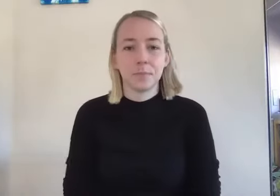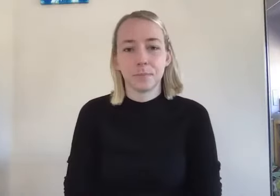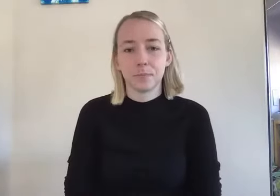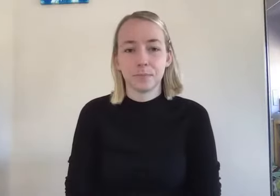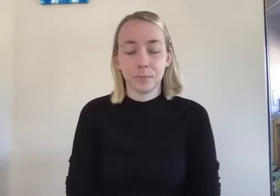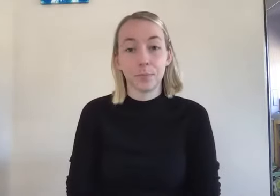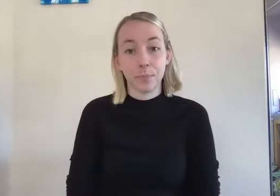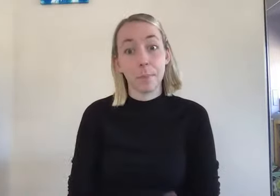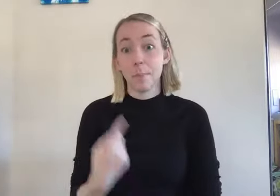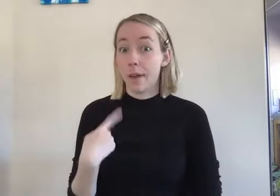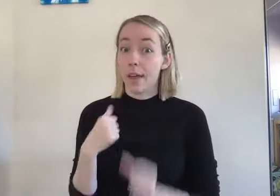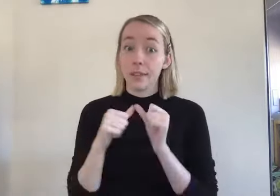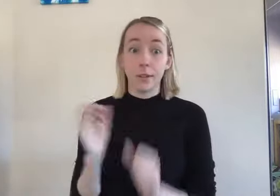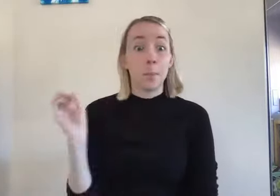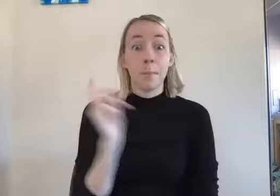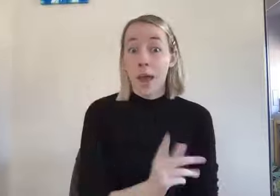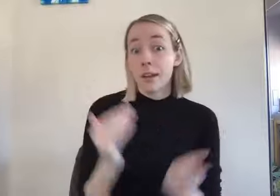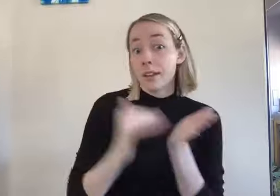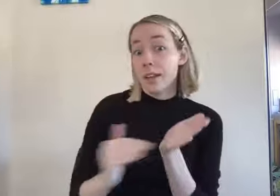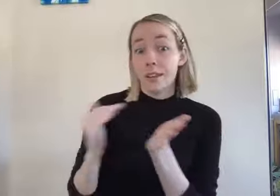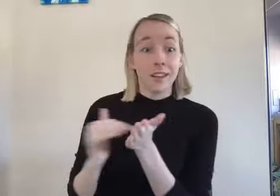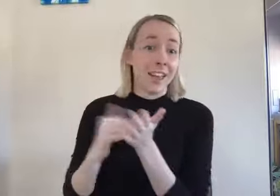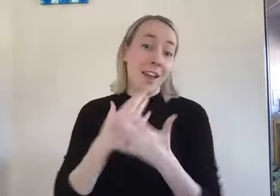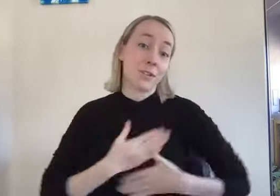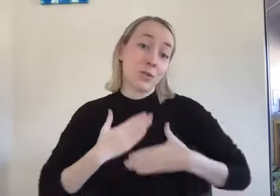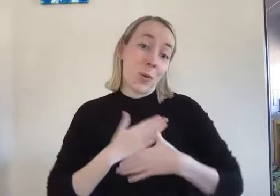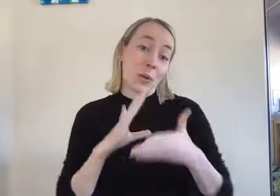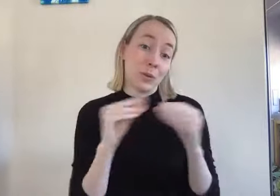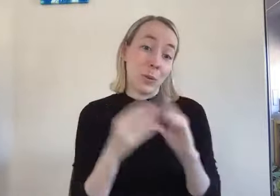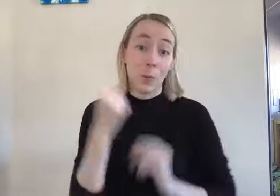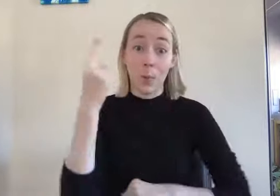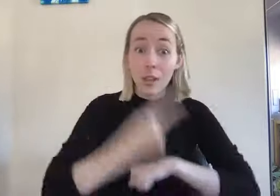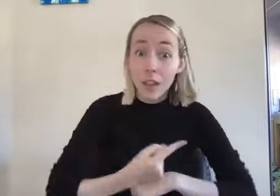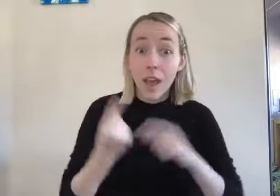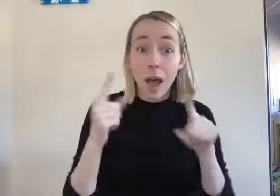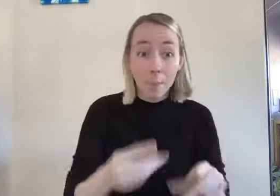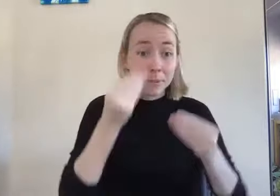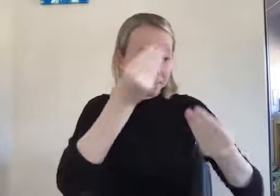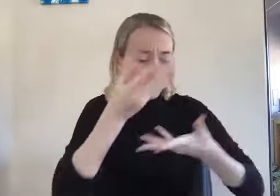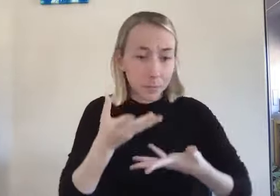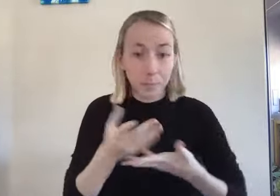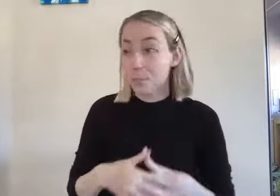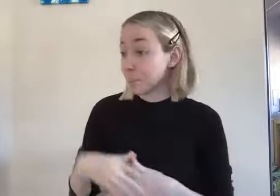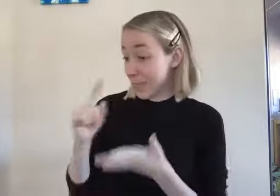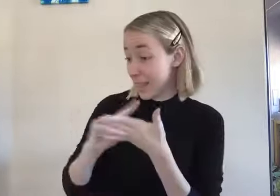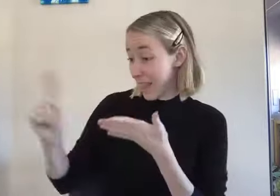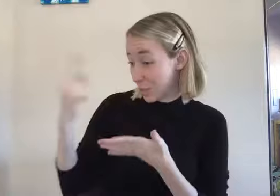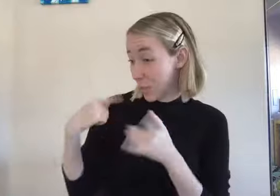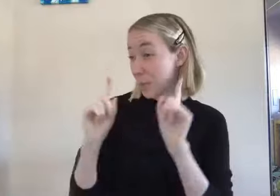thing. But I kept going out for the stories. And then one day, one of them said, last weekend I took my daughters